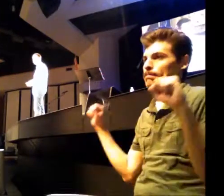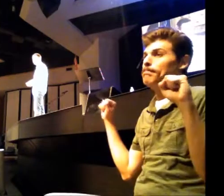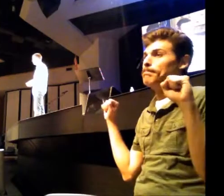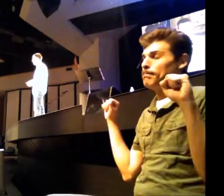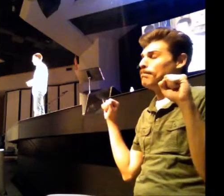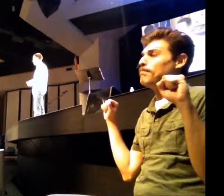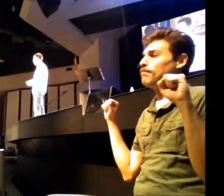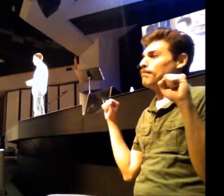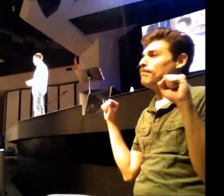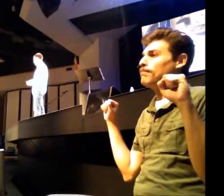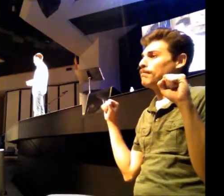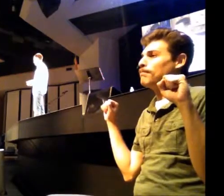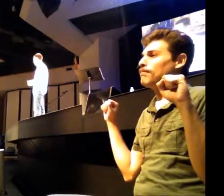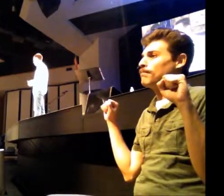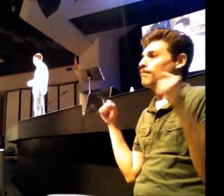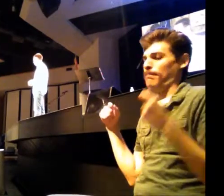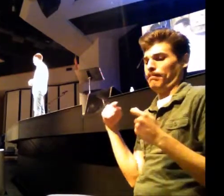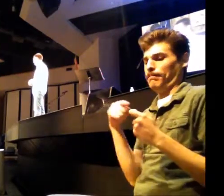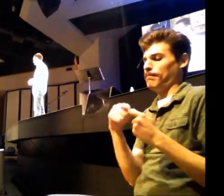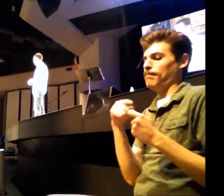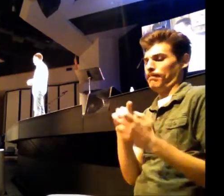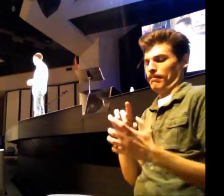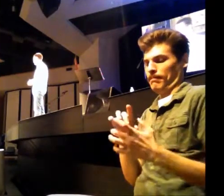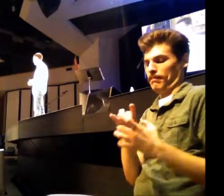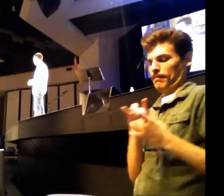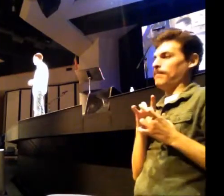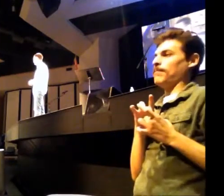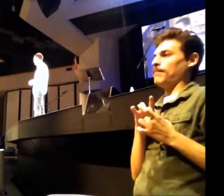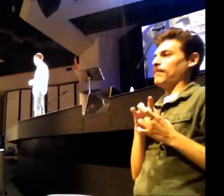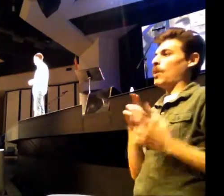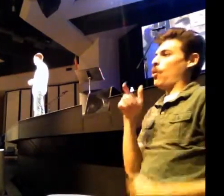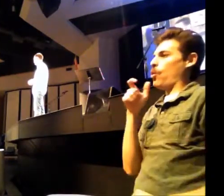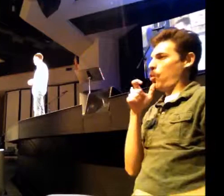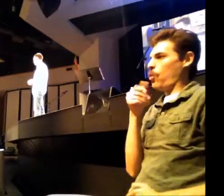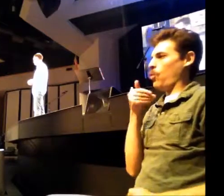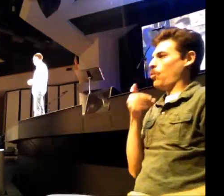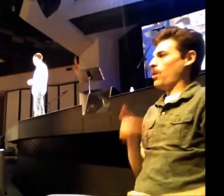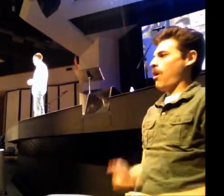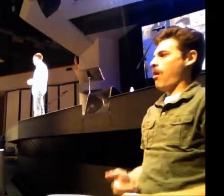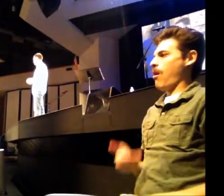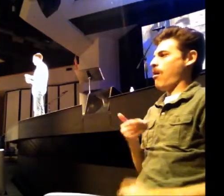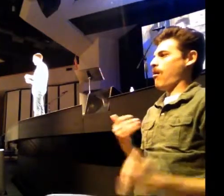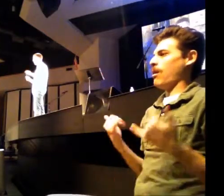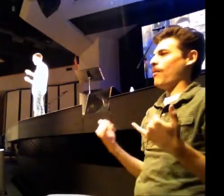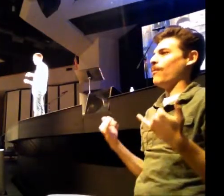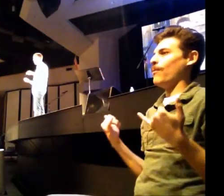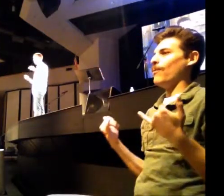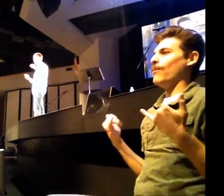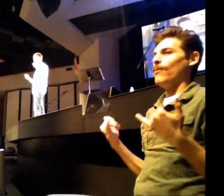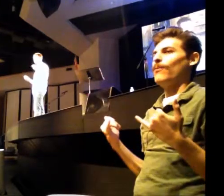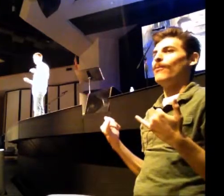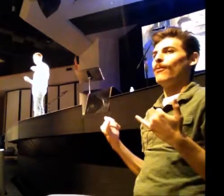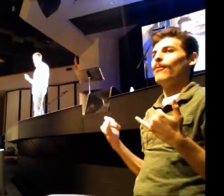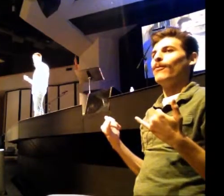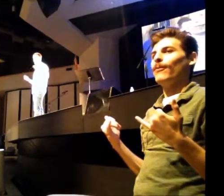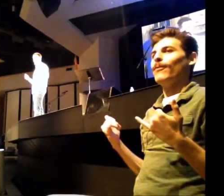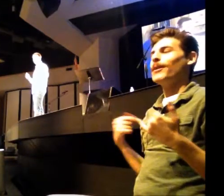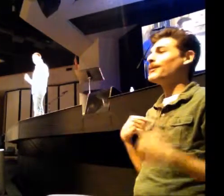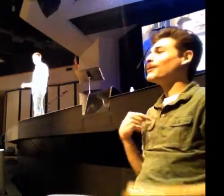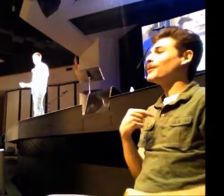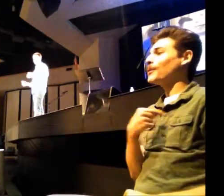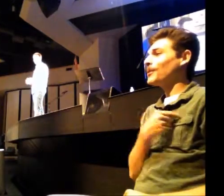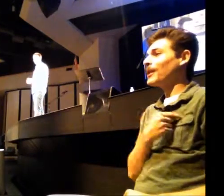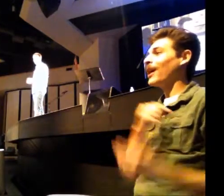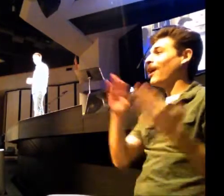It's who we now are. So may it be so. We have all been